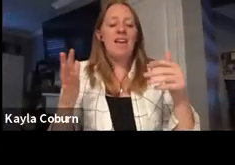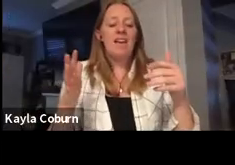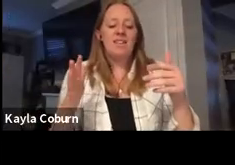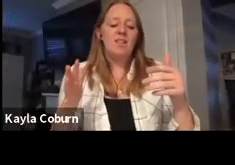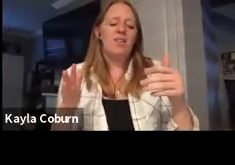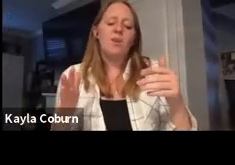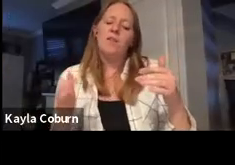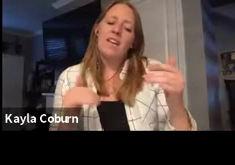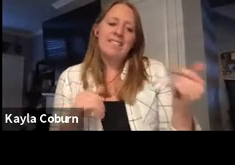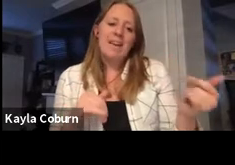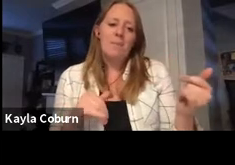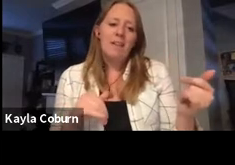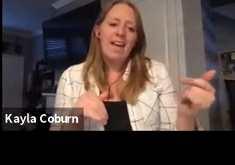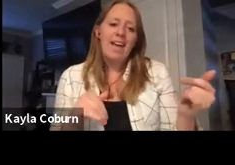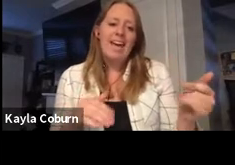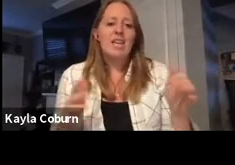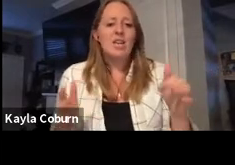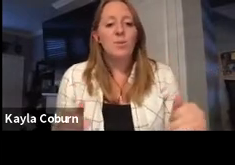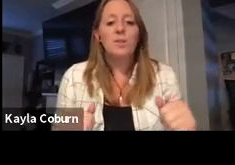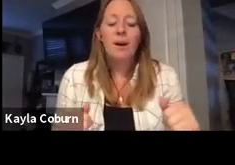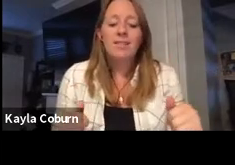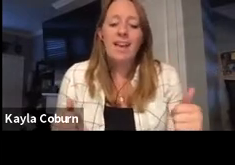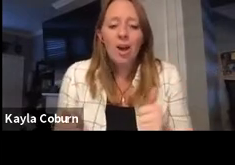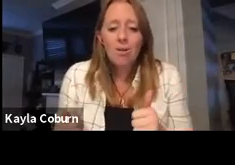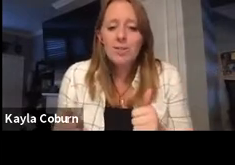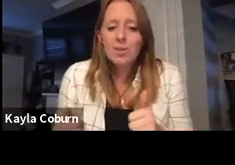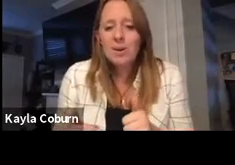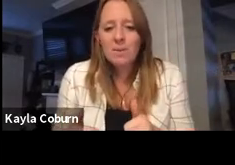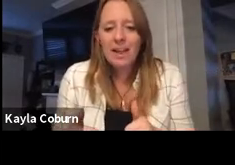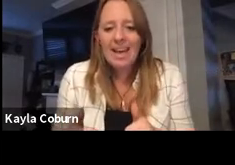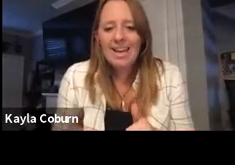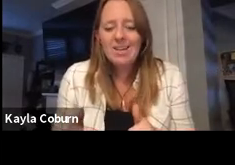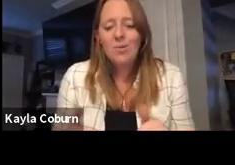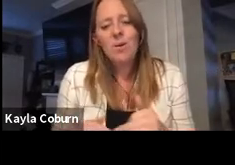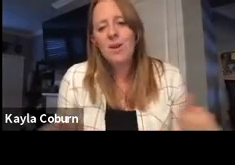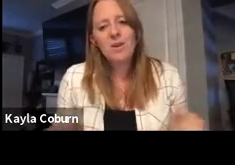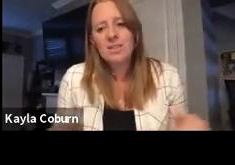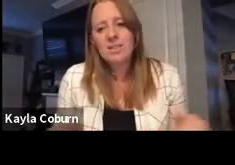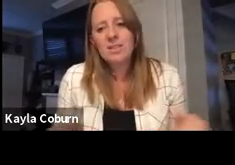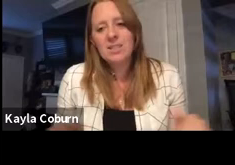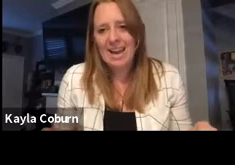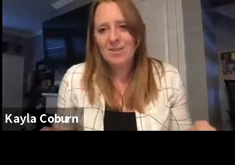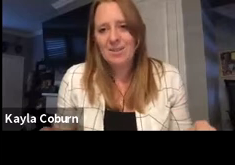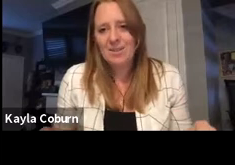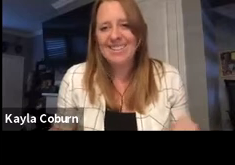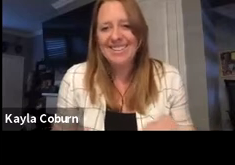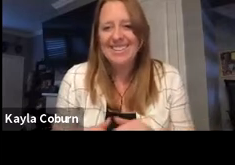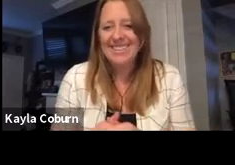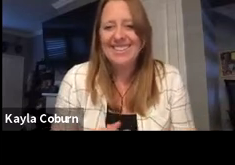But then, if they say play and then you respond saying, oh, do you want to play? Well, we don't get to play right